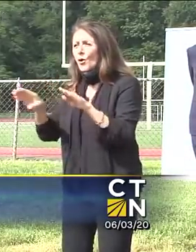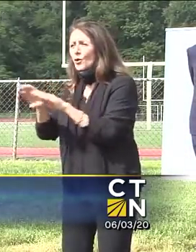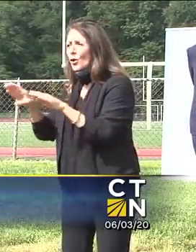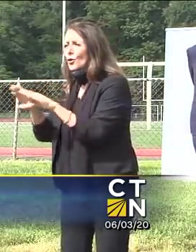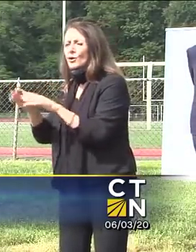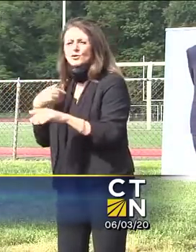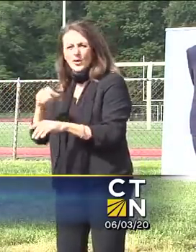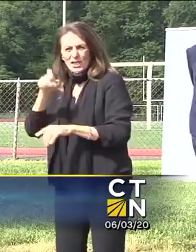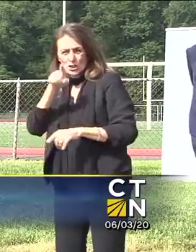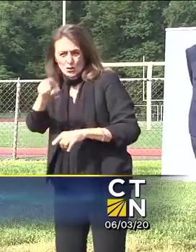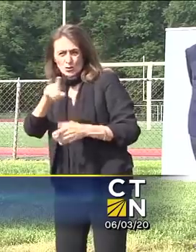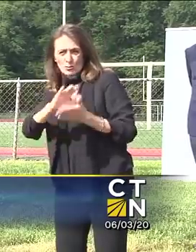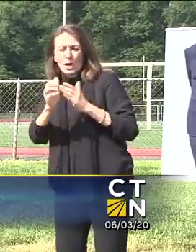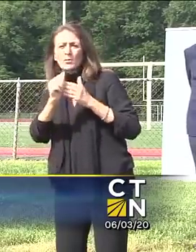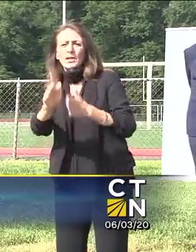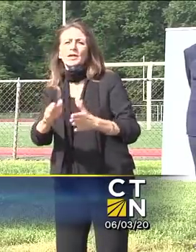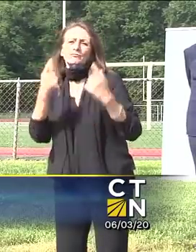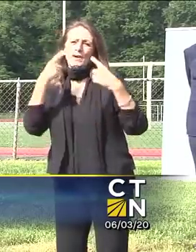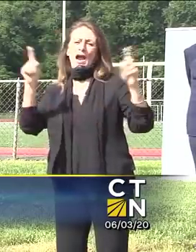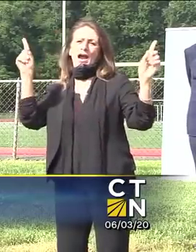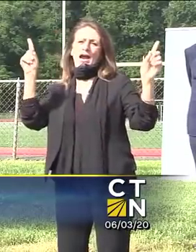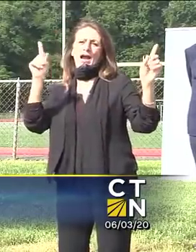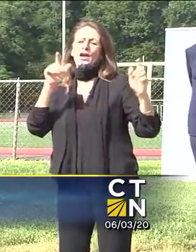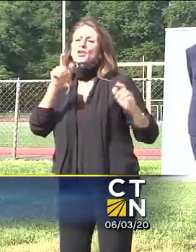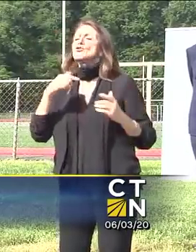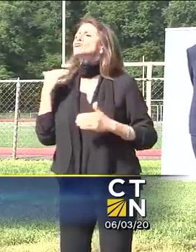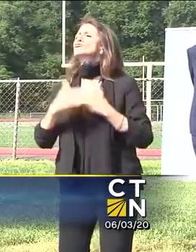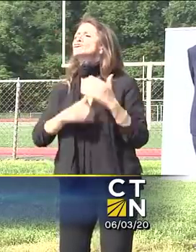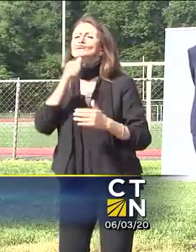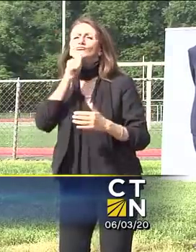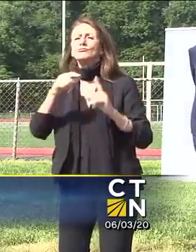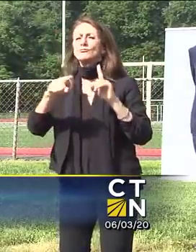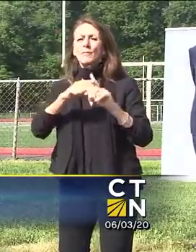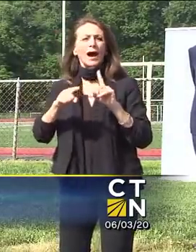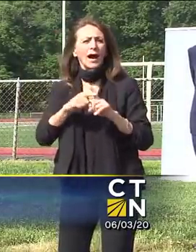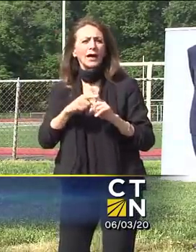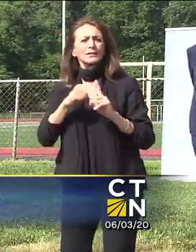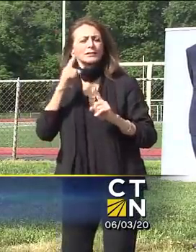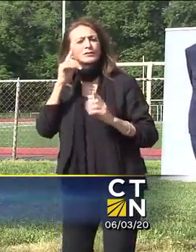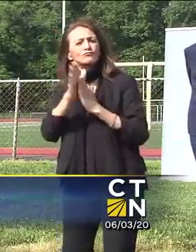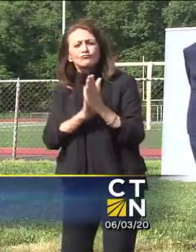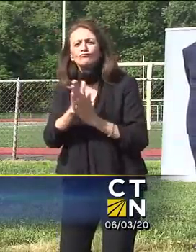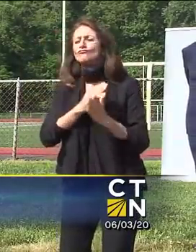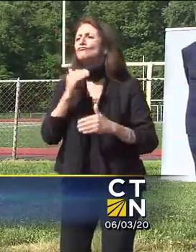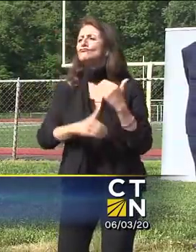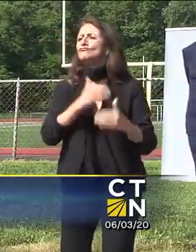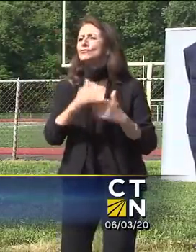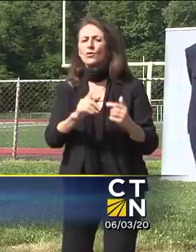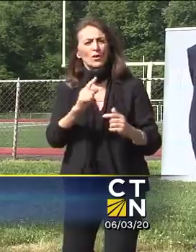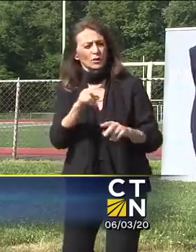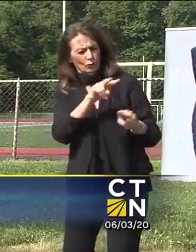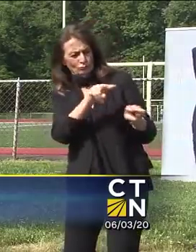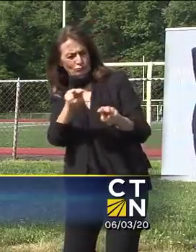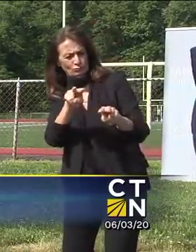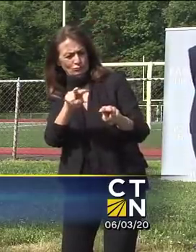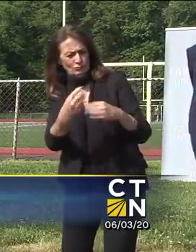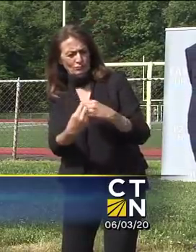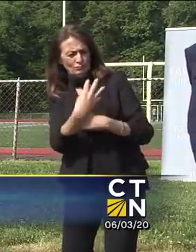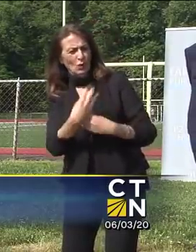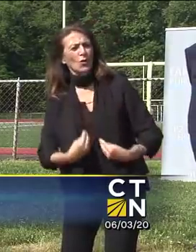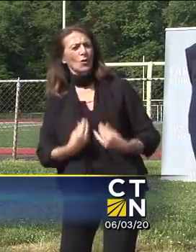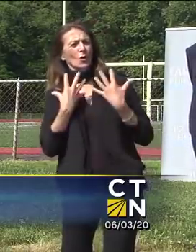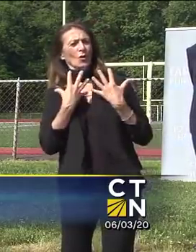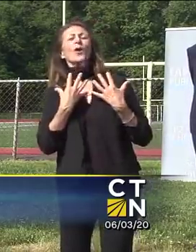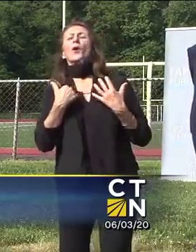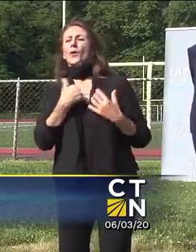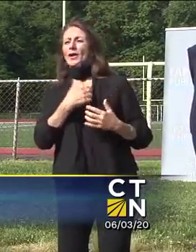we needed you the most. Your resiliency and positive spirit have been an inspiration to all of us, and we